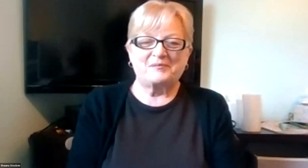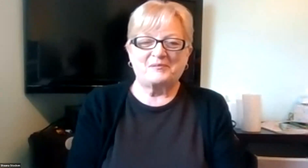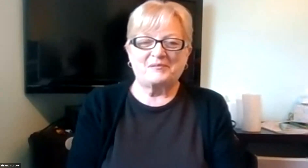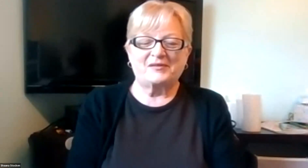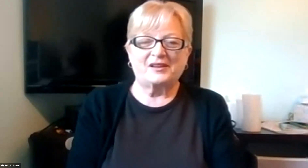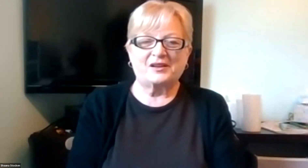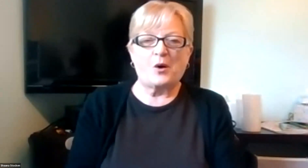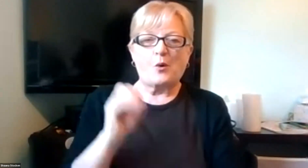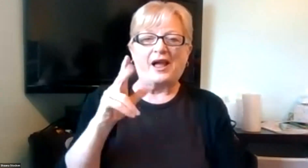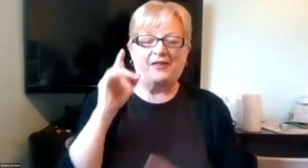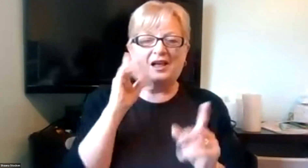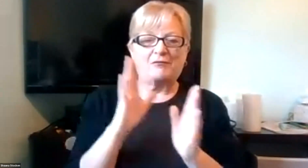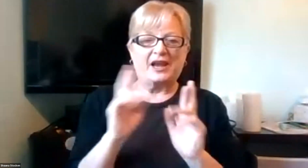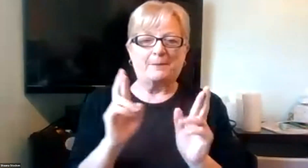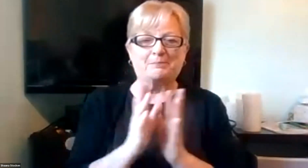Okay.